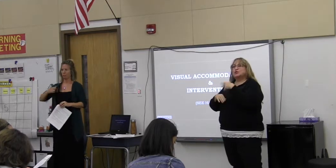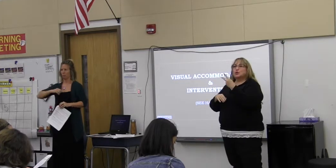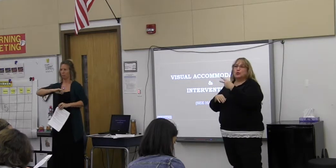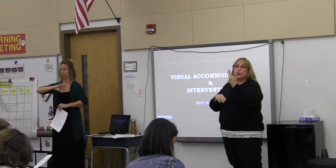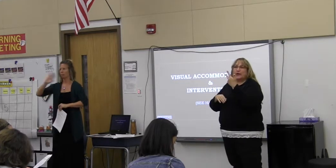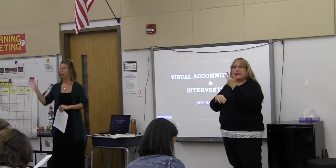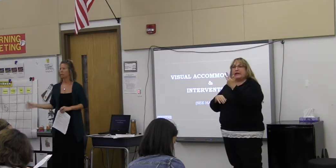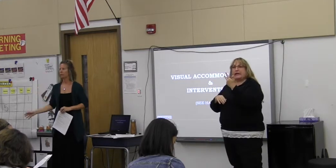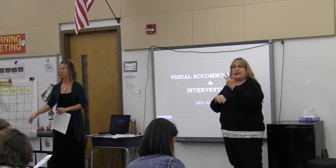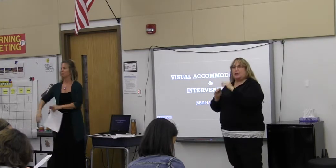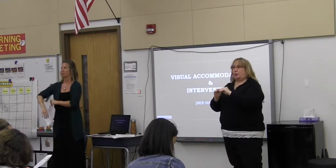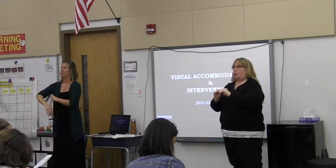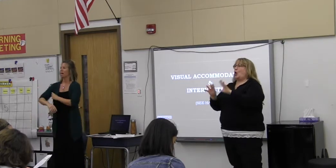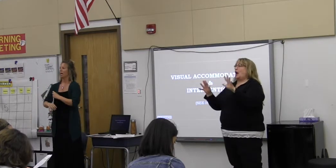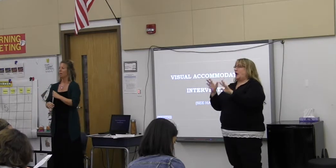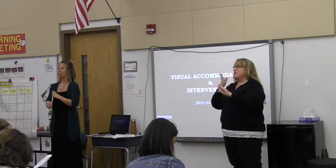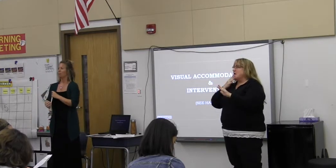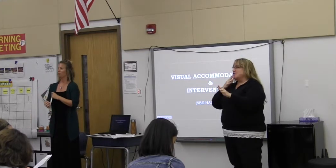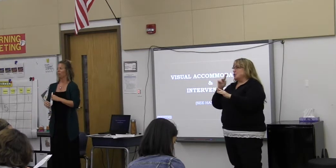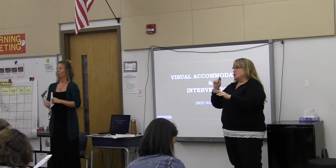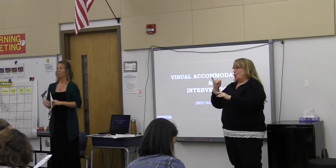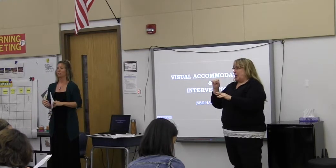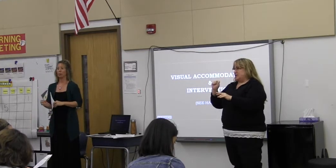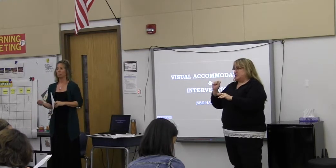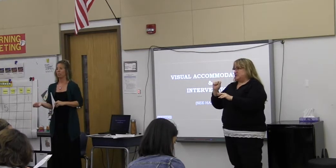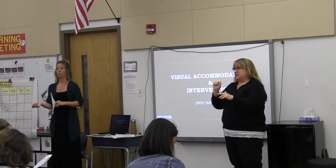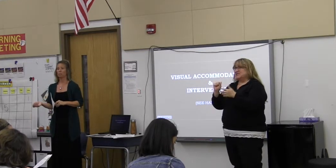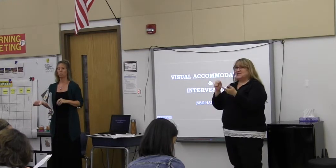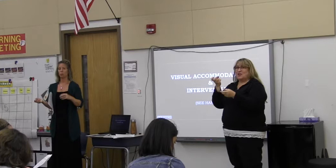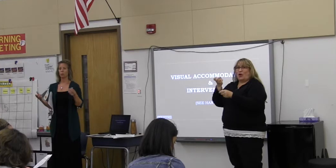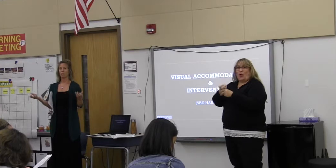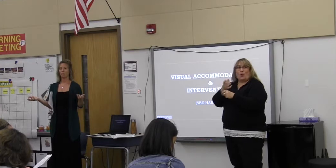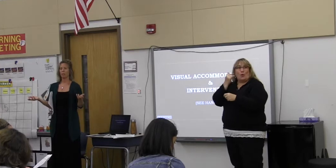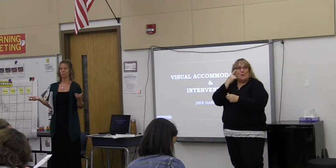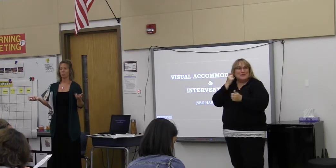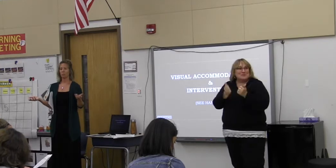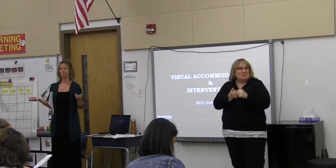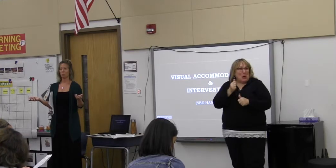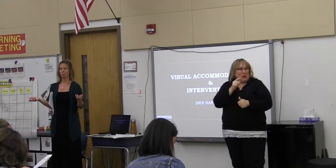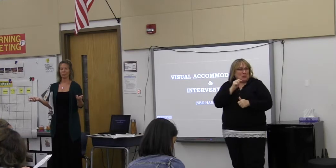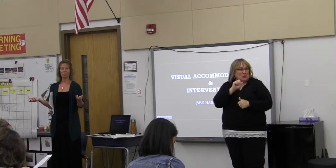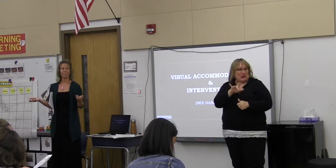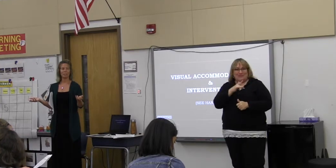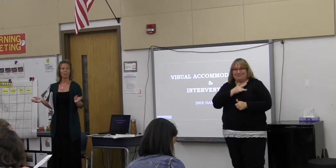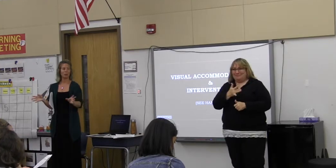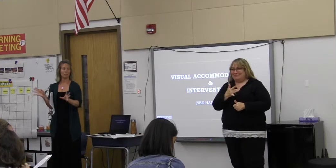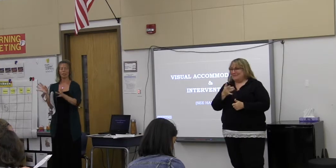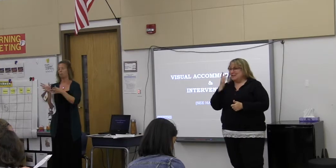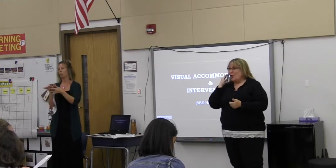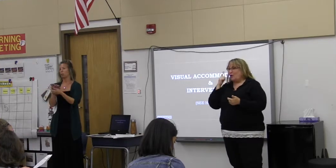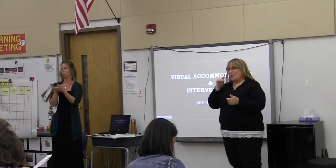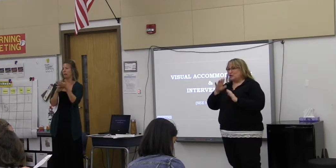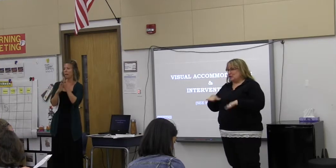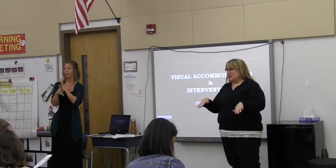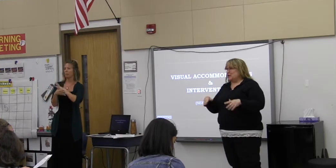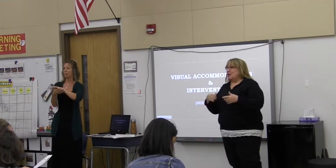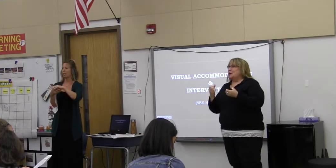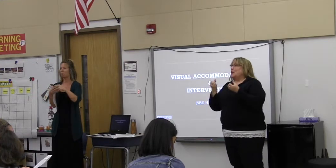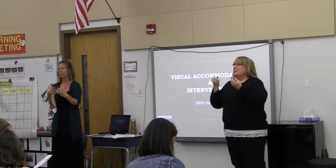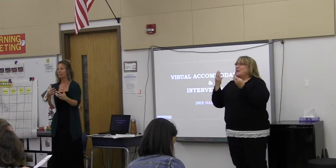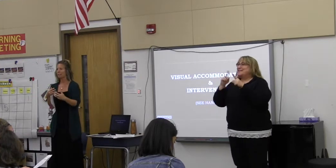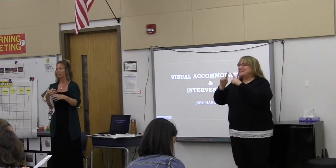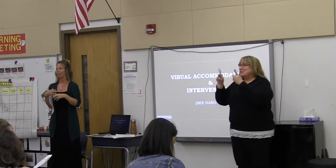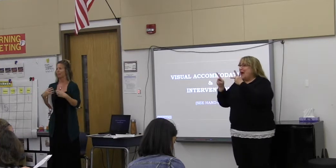bright colors. Which is hard because most toys, when it comes to kiddos, are very multiple pattern,